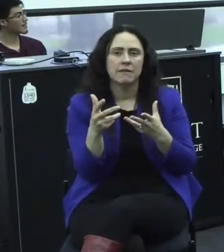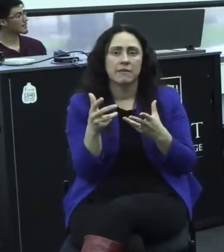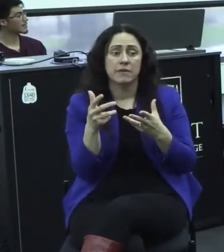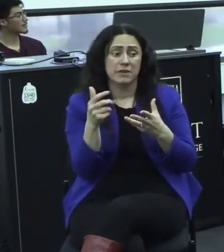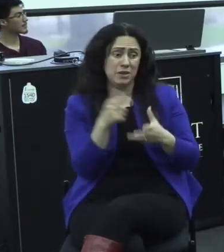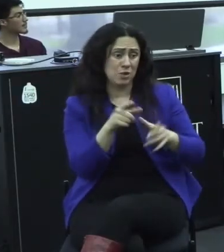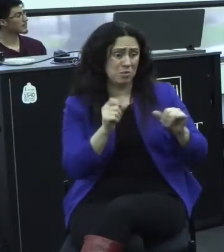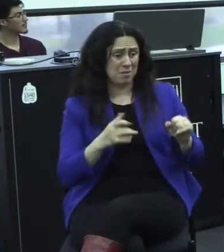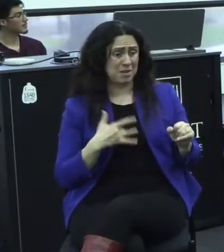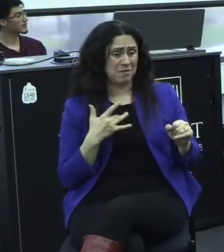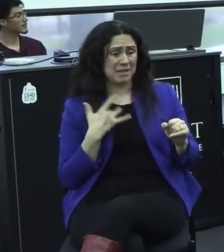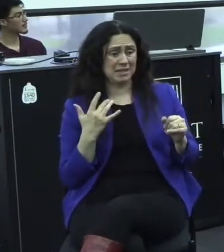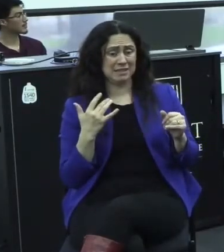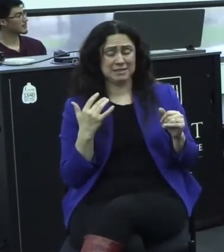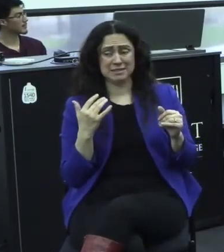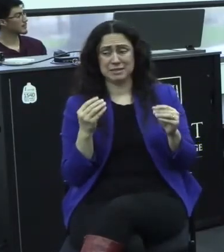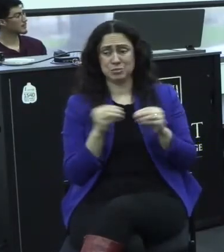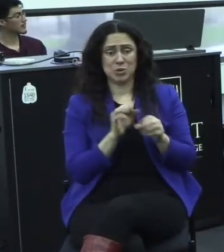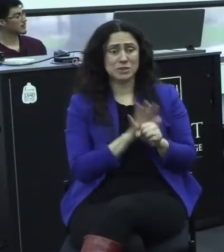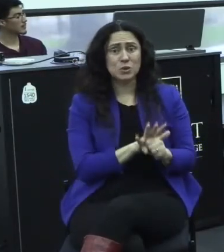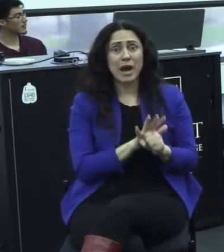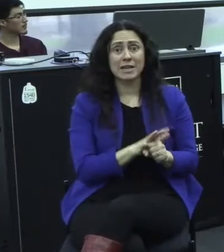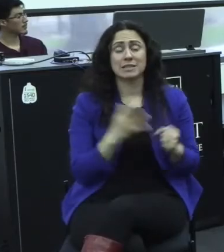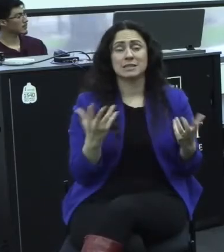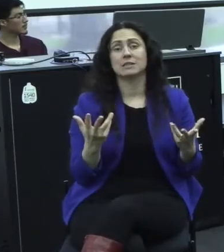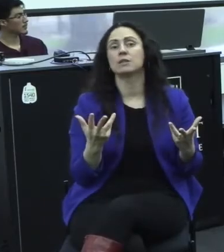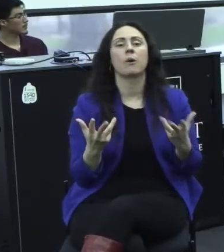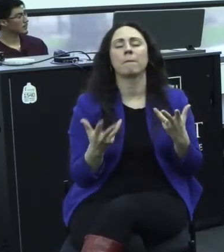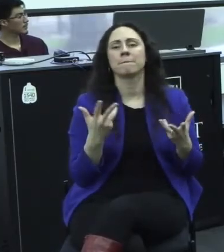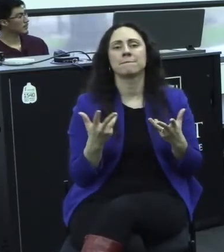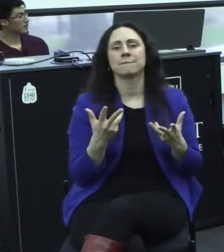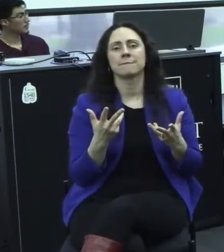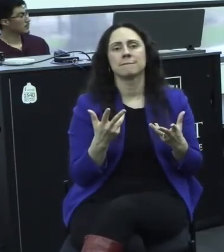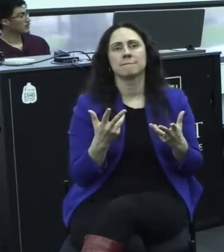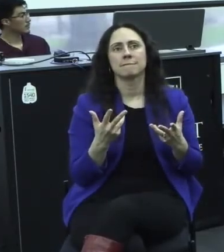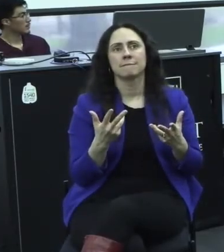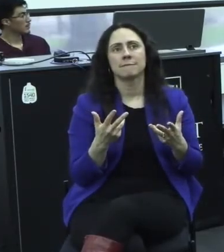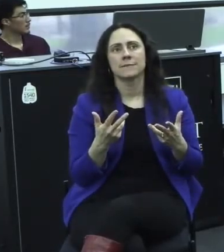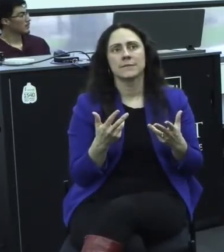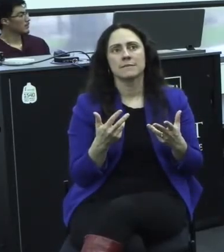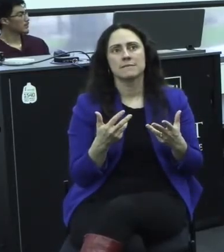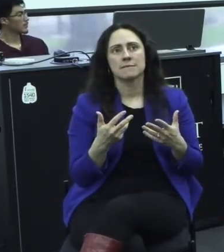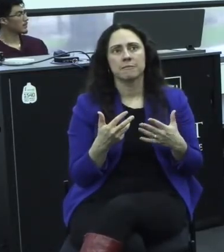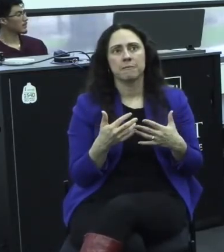are probably feeling a little bit more stressed. So those